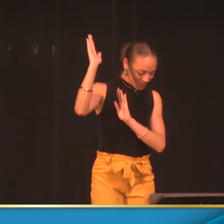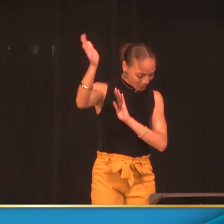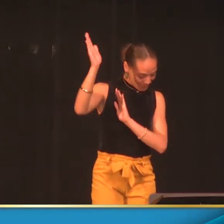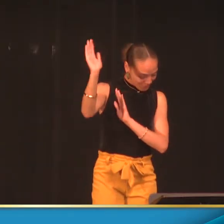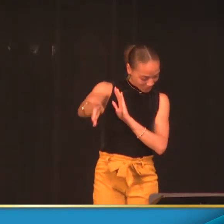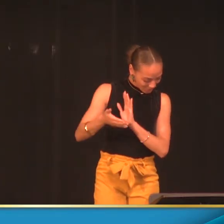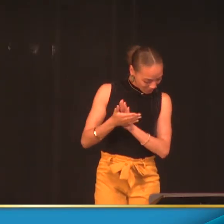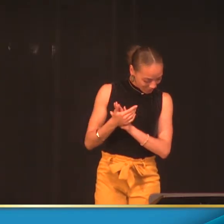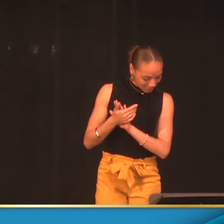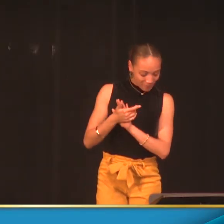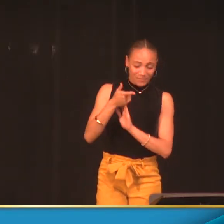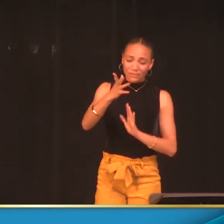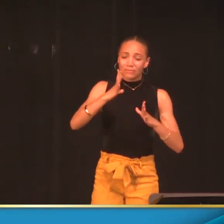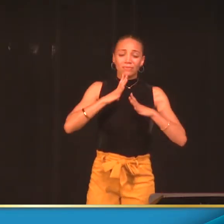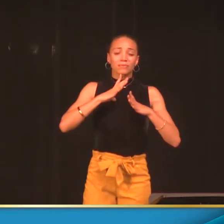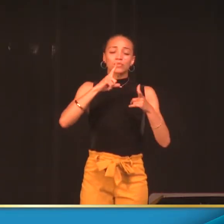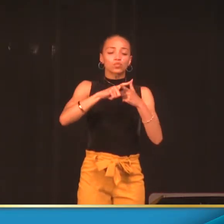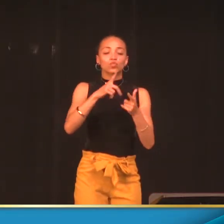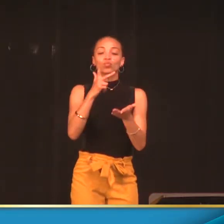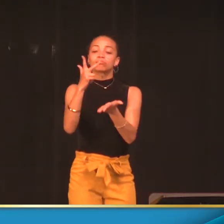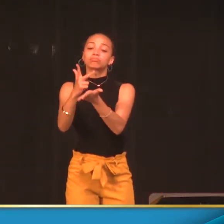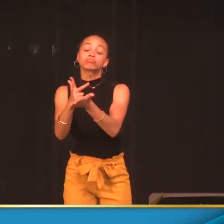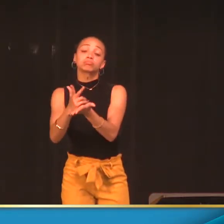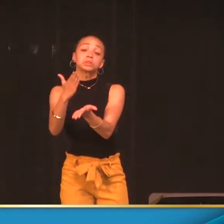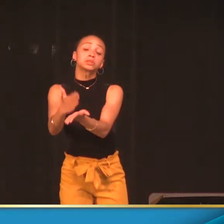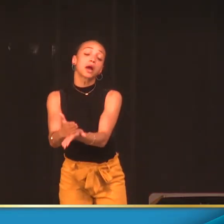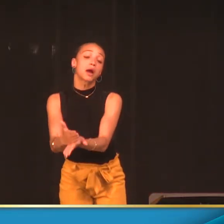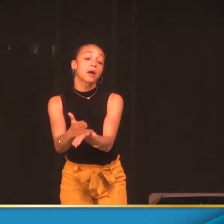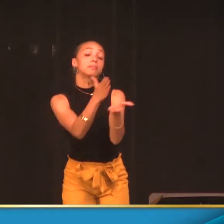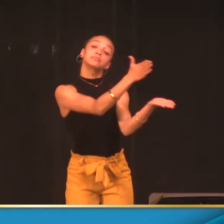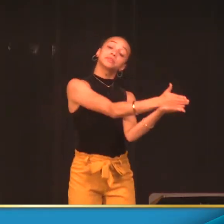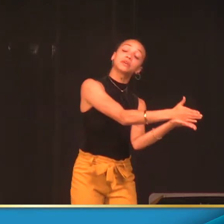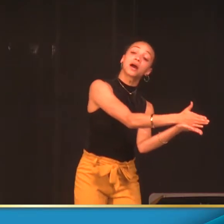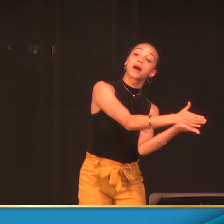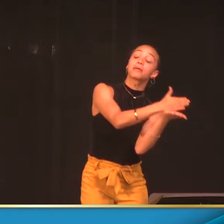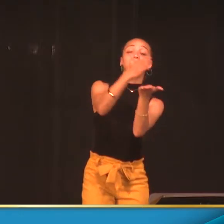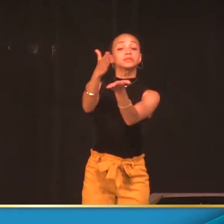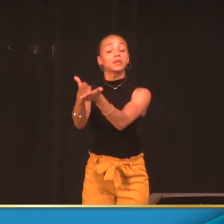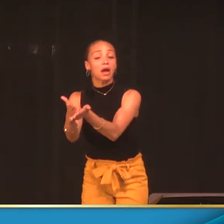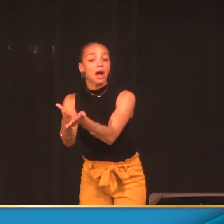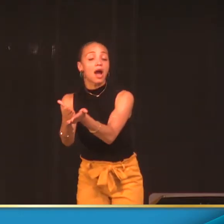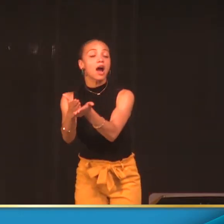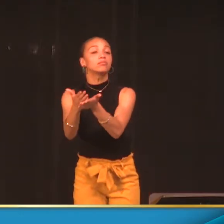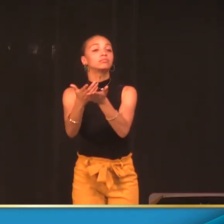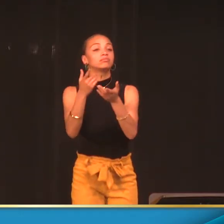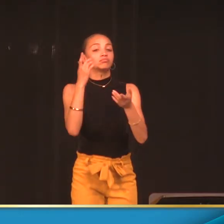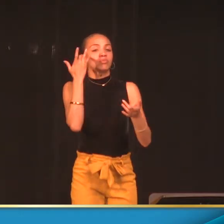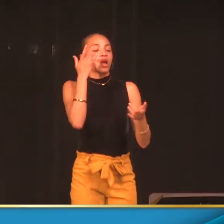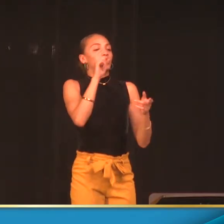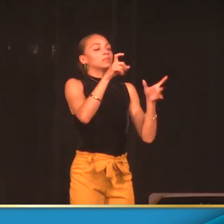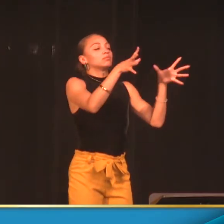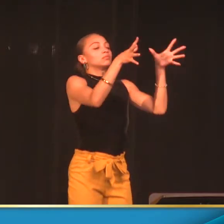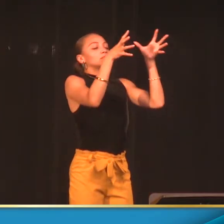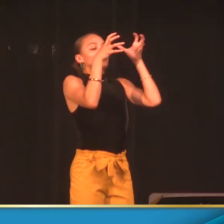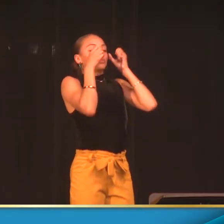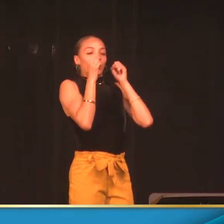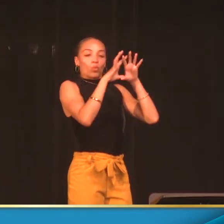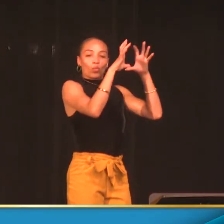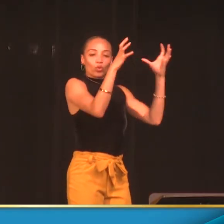Absolutely, like Jill just said, take off on that journey. And it's okay to make stops along the way. Take